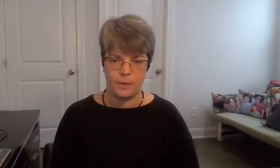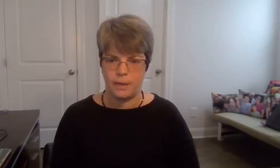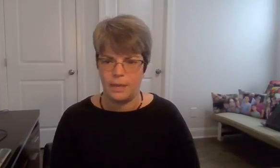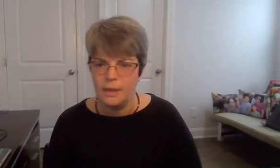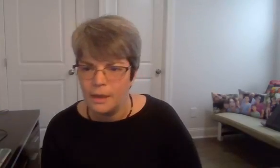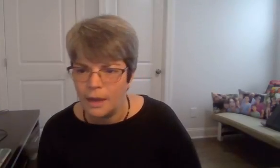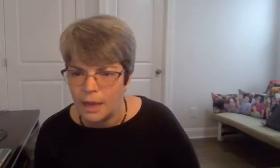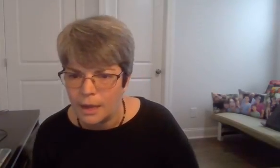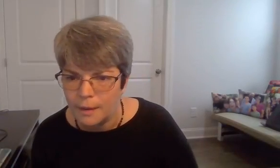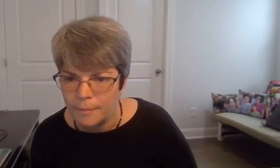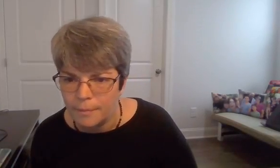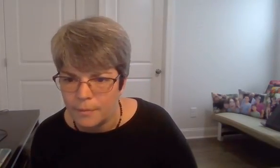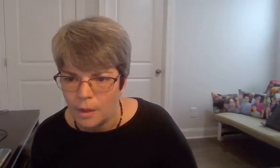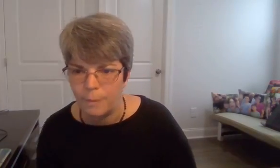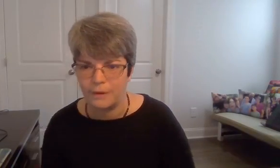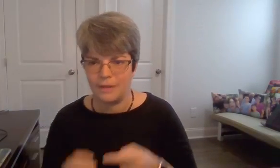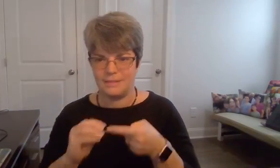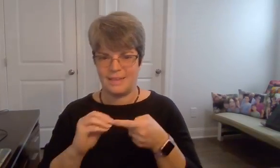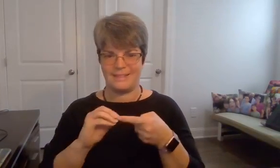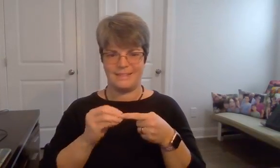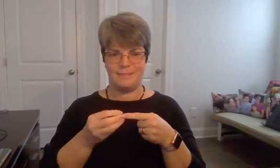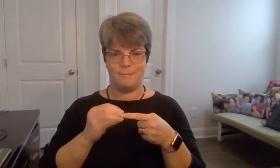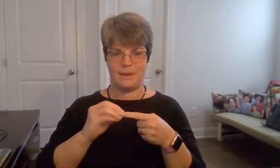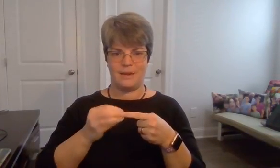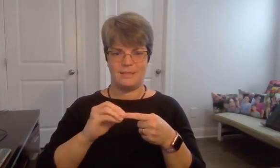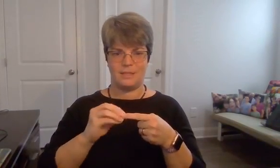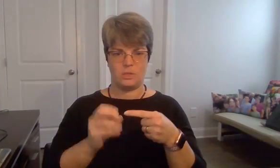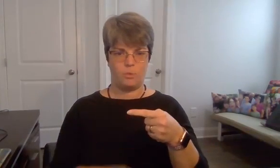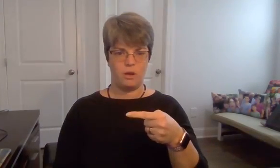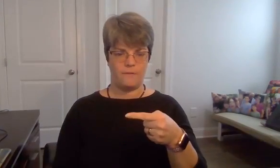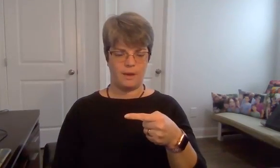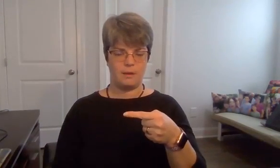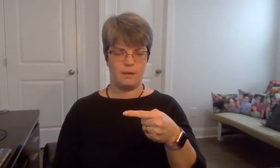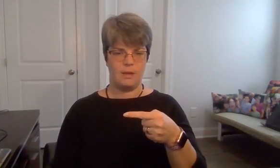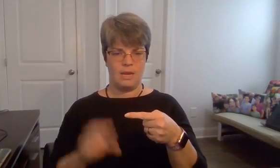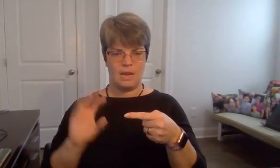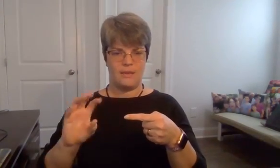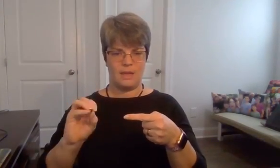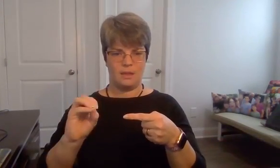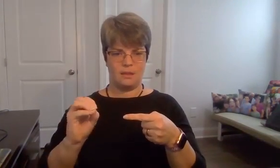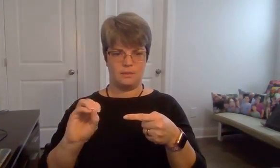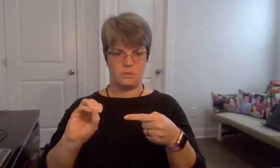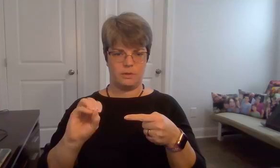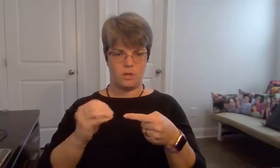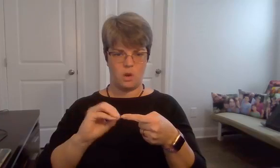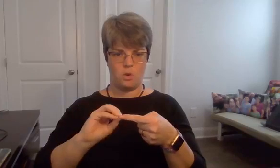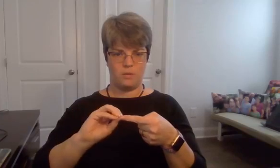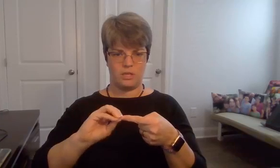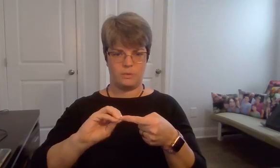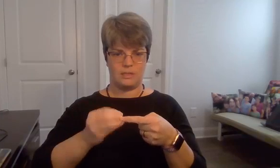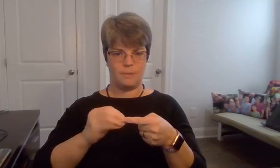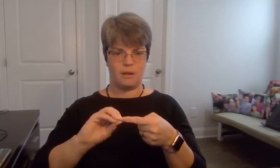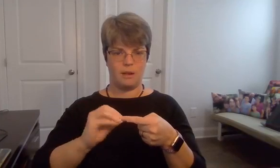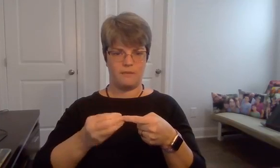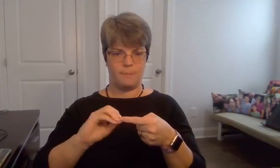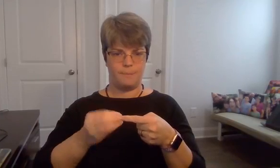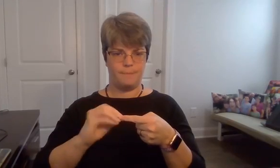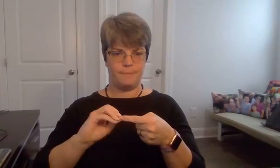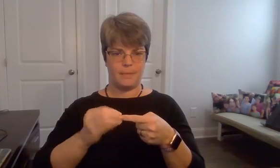Okay? Berries. Yes, berries. So pointer finger, and then sort of an O that twists the berry off